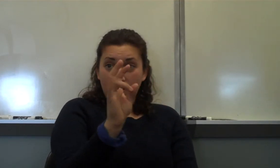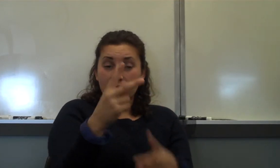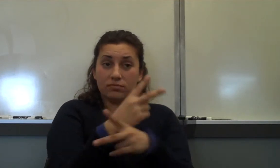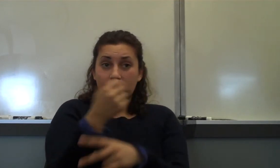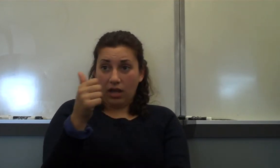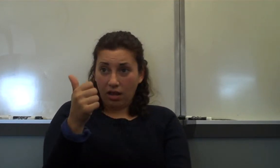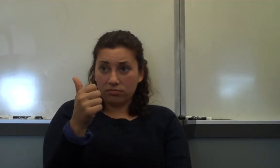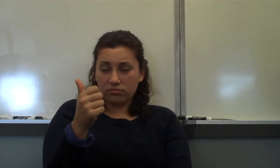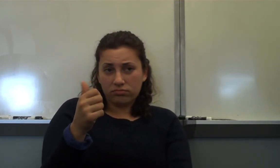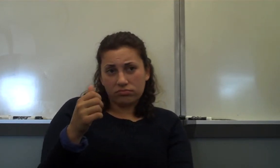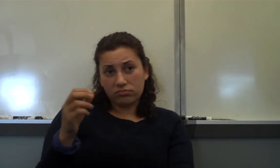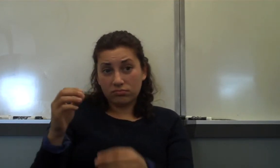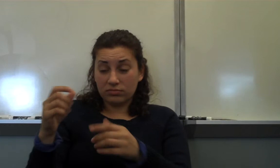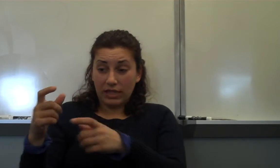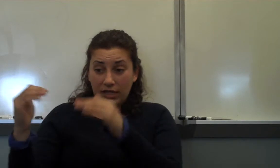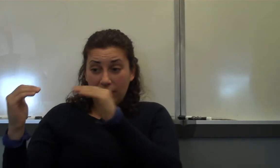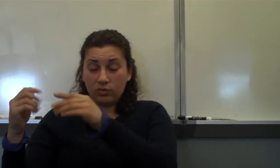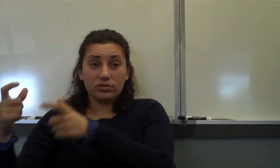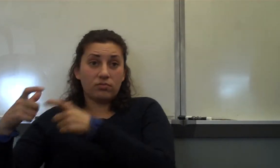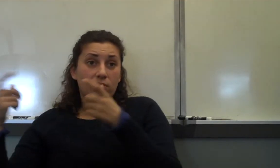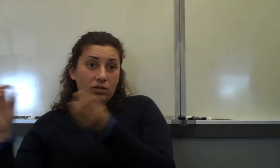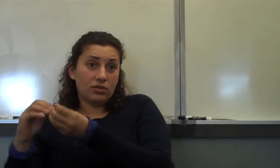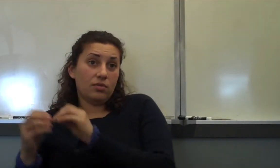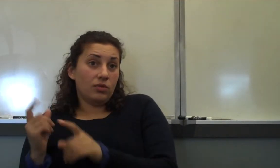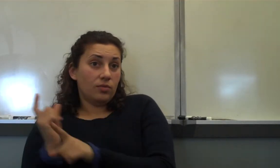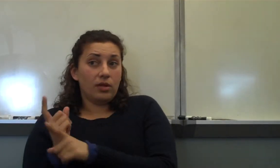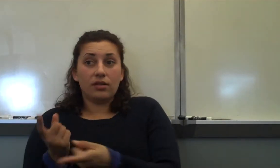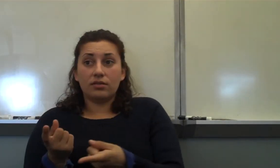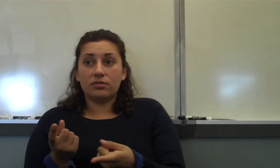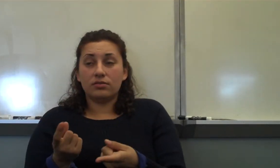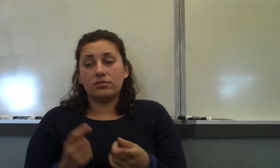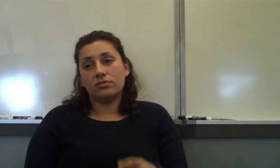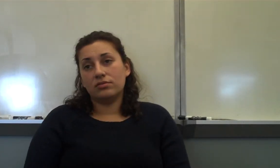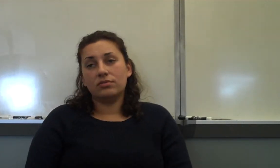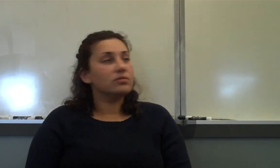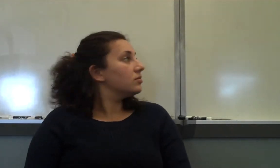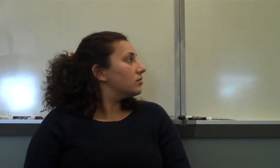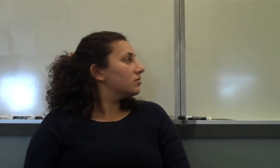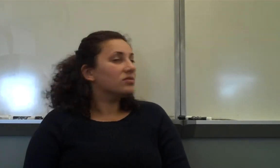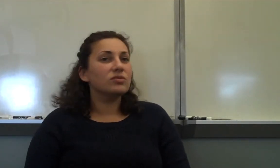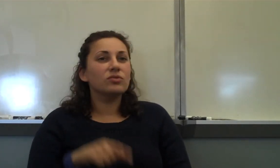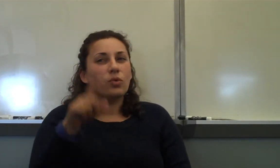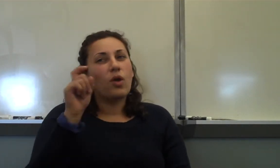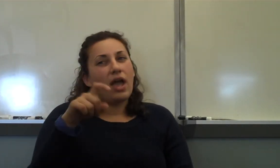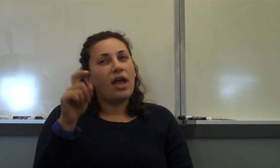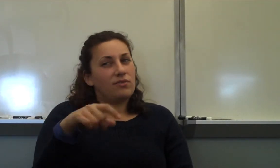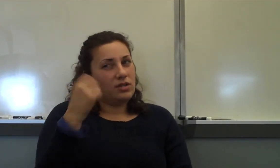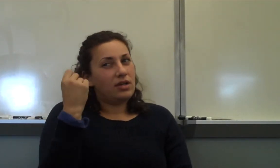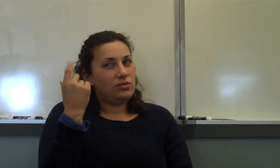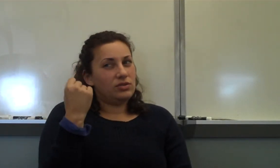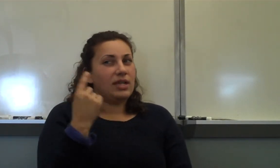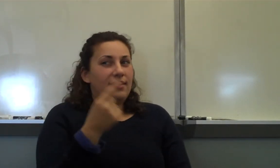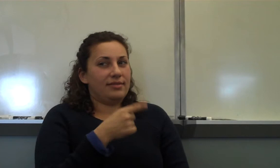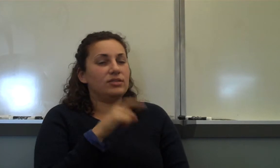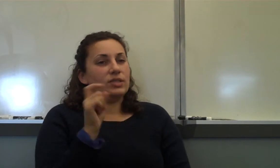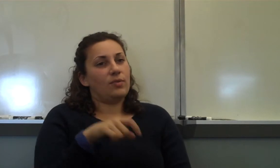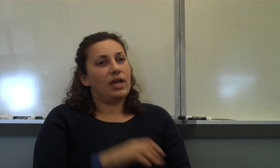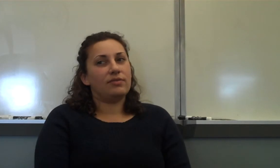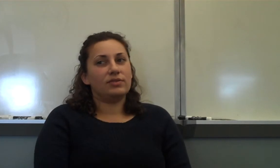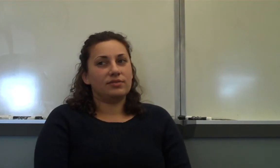27. Makes sense, right? All right. This stuff has got to make sense or something, some calculation